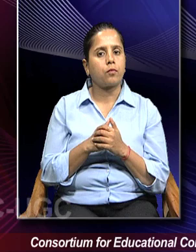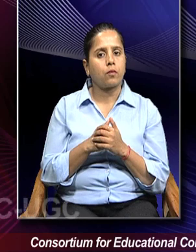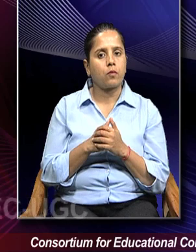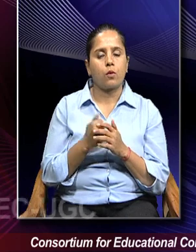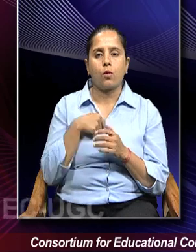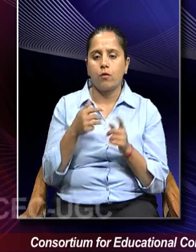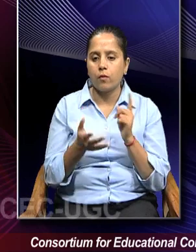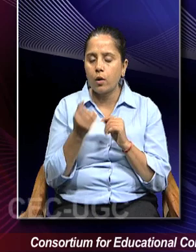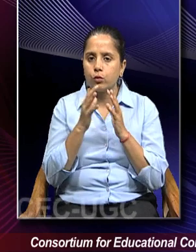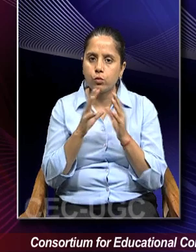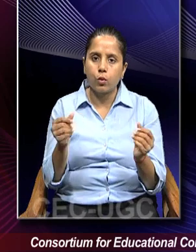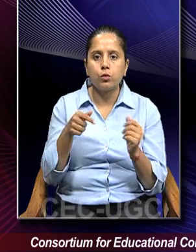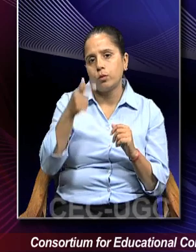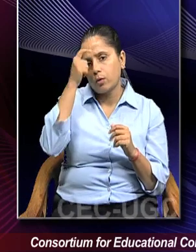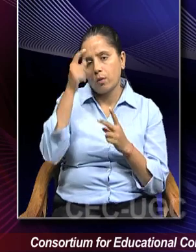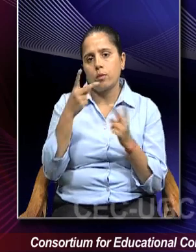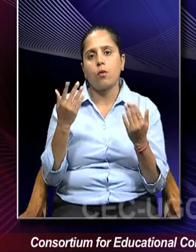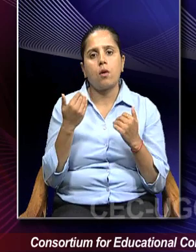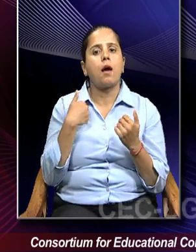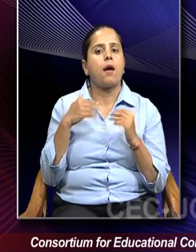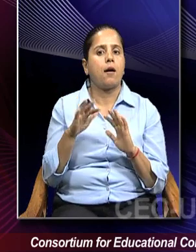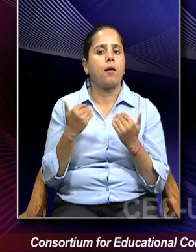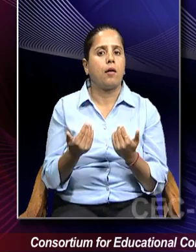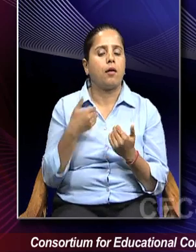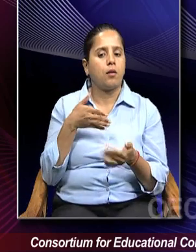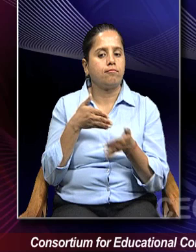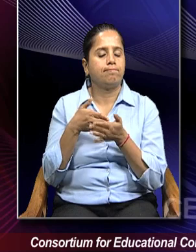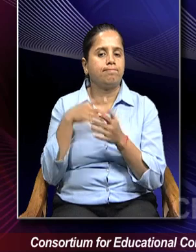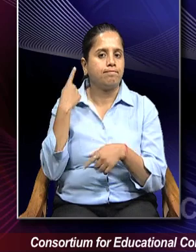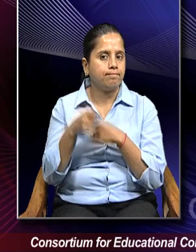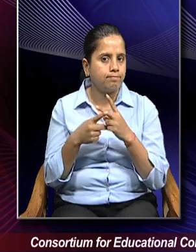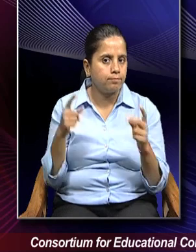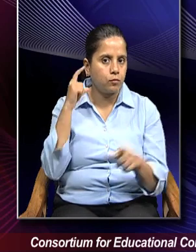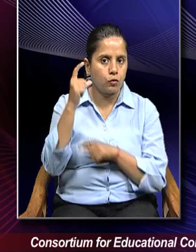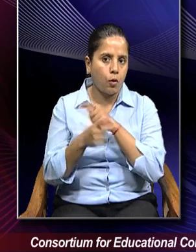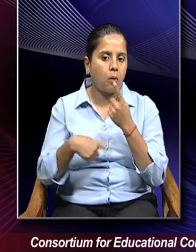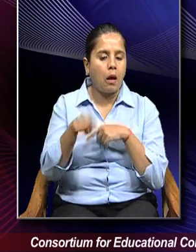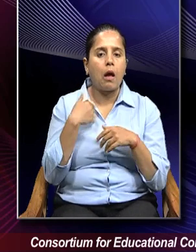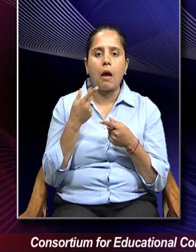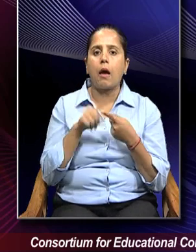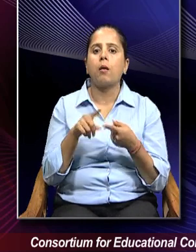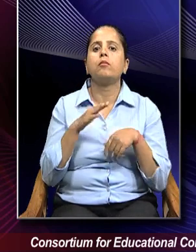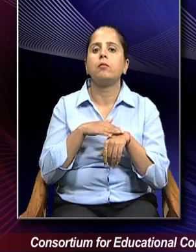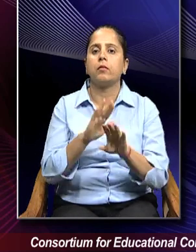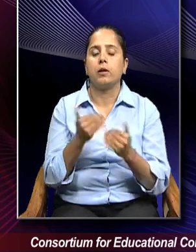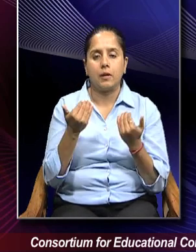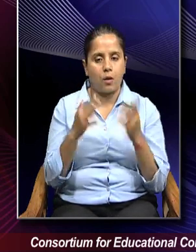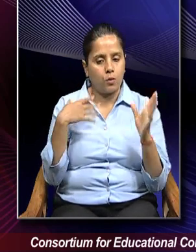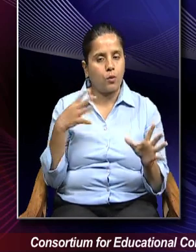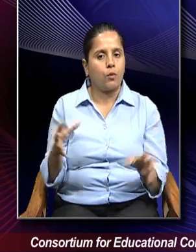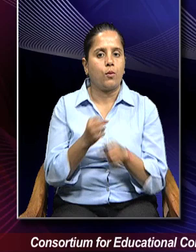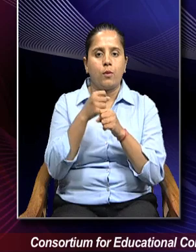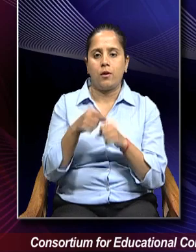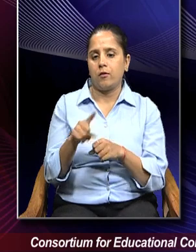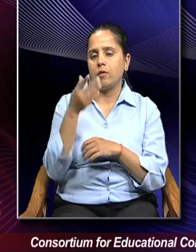in finding solutions to the problems which we are facing in day to day corporate operations. So, with this I am concluding this